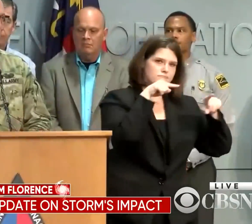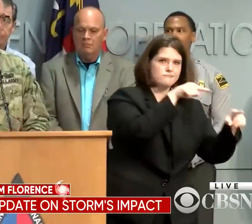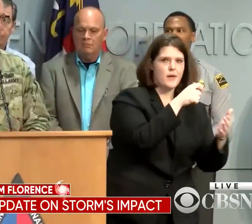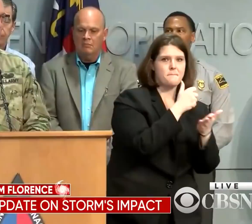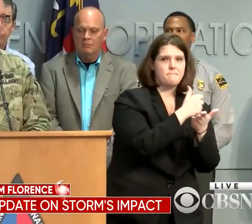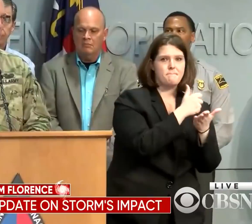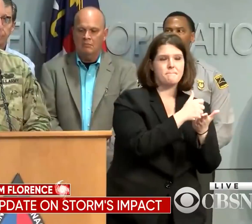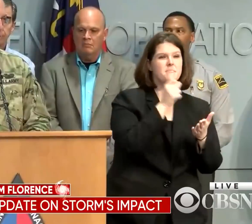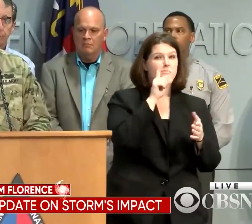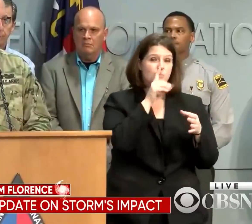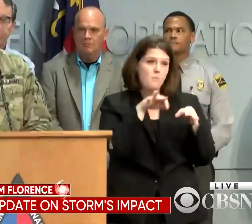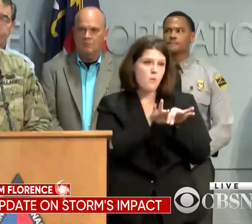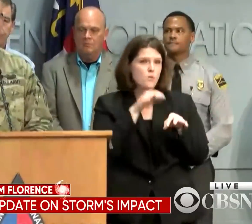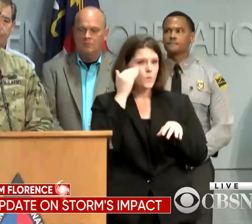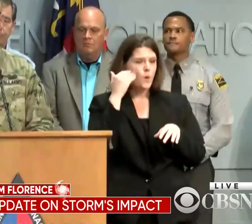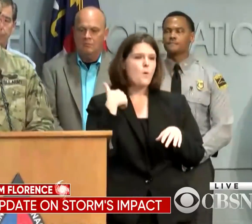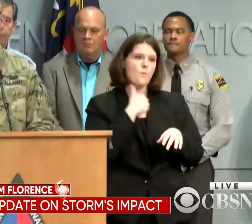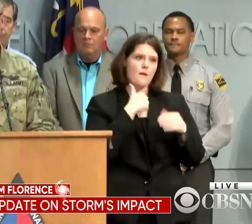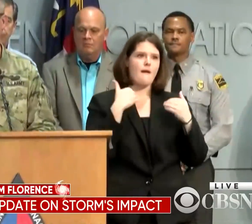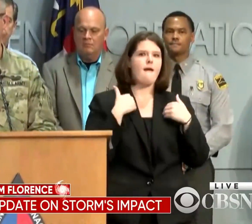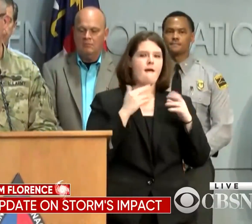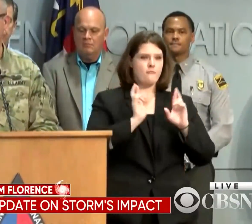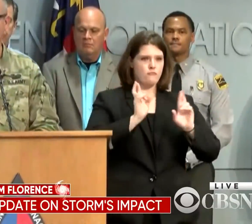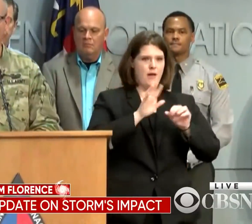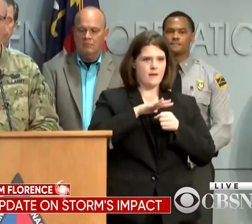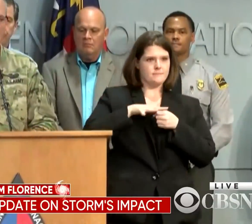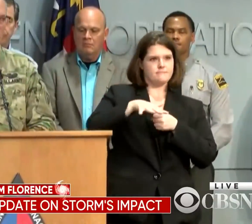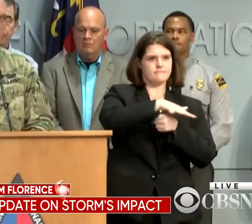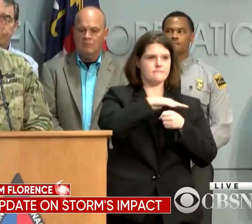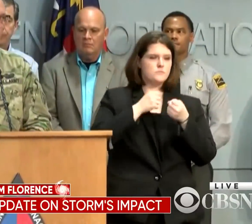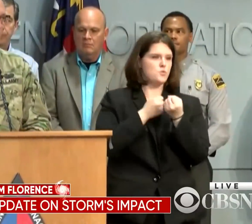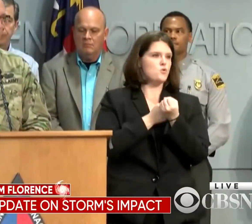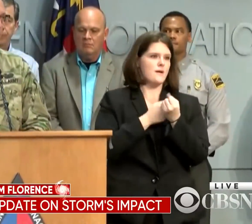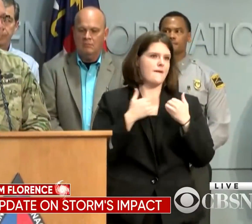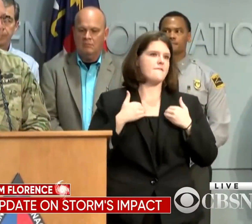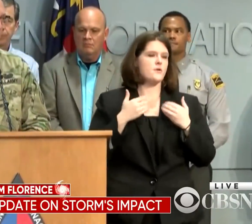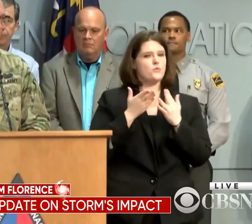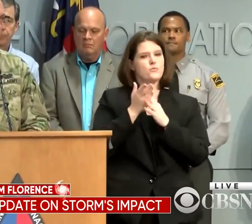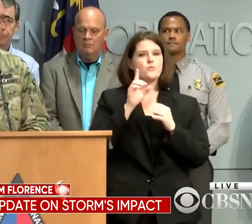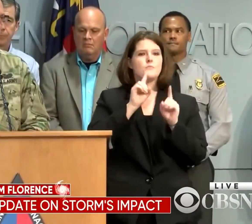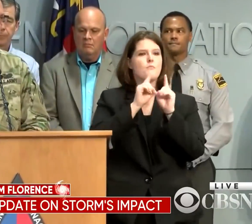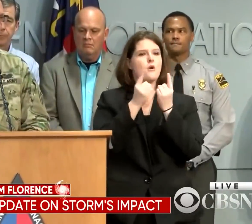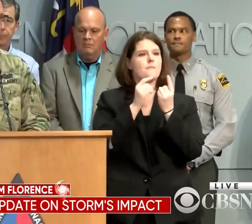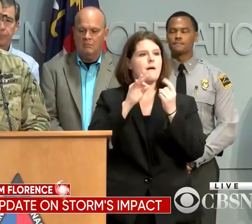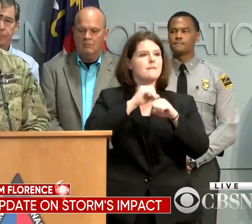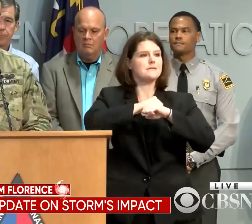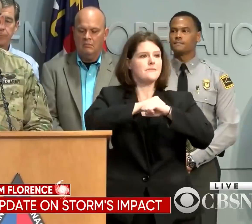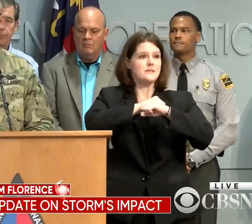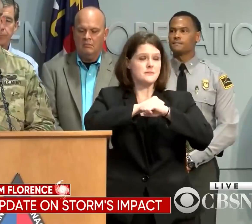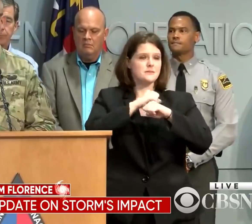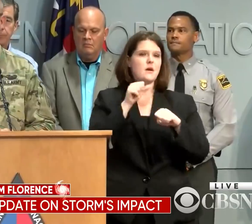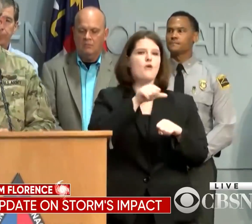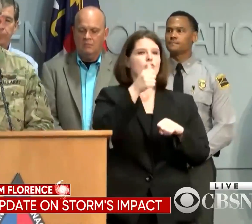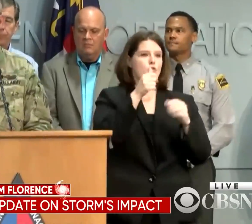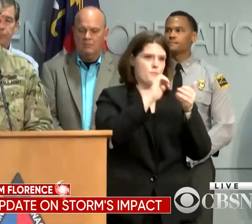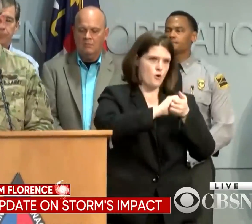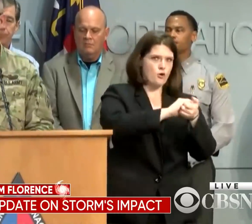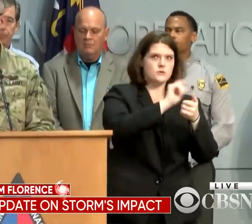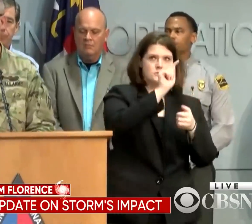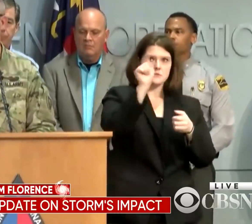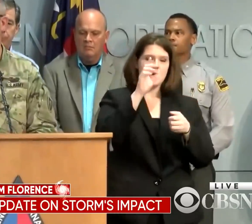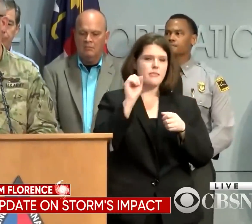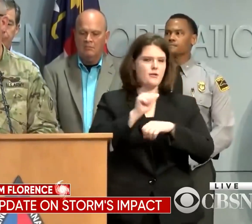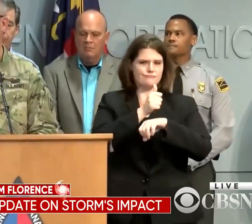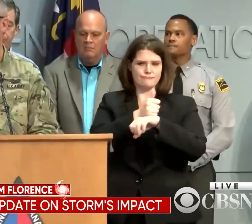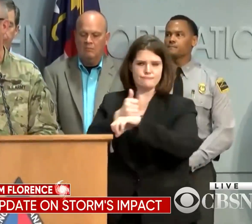that there is a significant amount of resources that are lined up around us, primarily through our Department of Defense and all of our partners. They're lining up